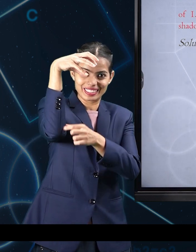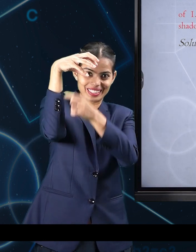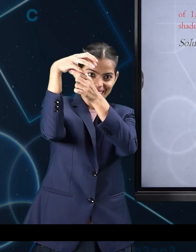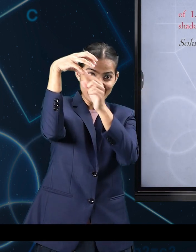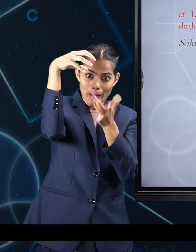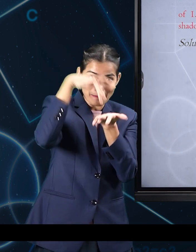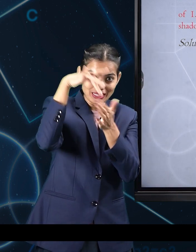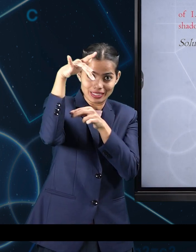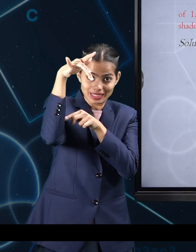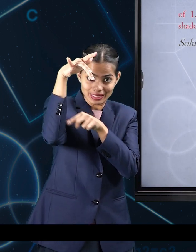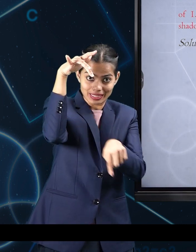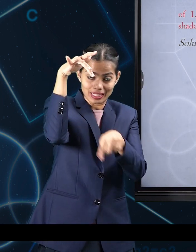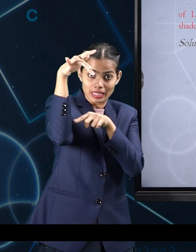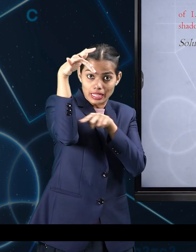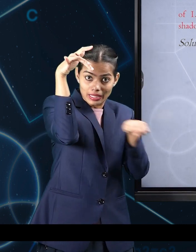1.2 meter per second.